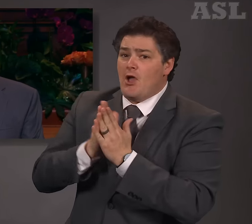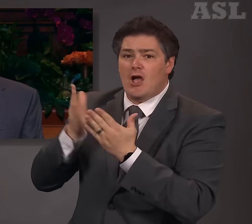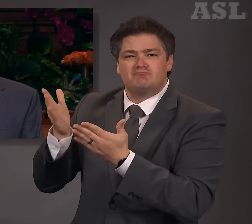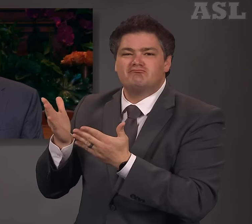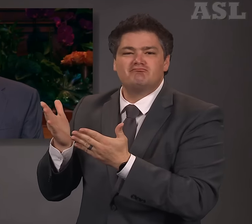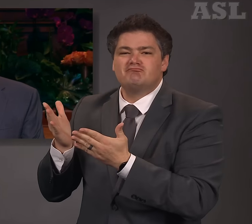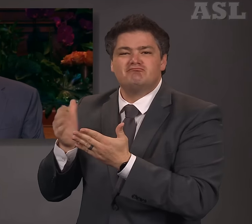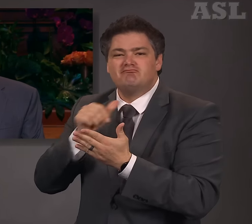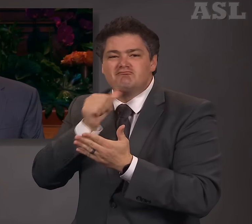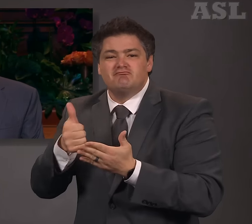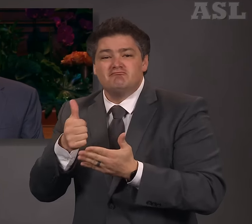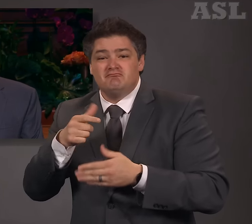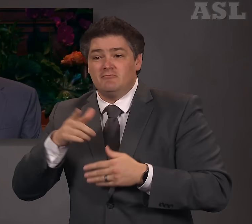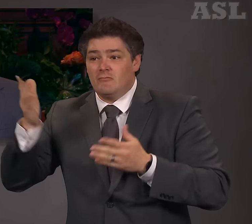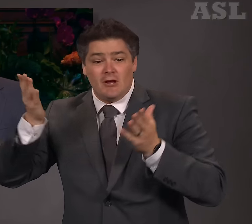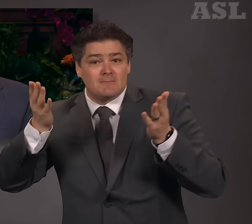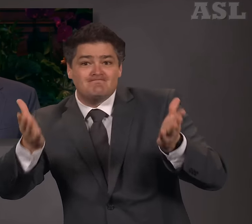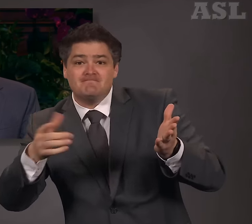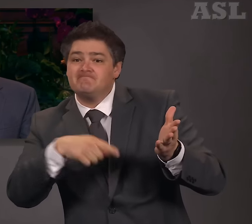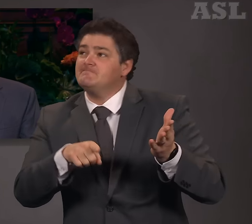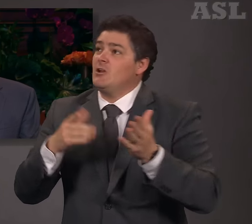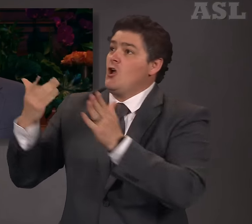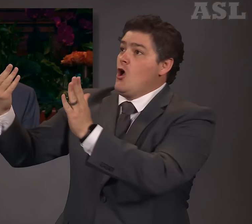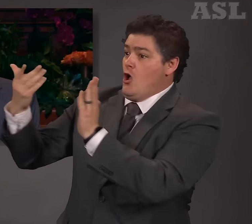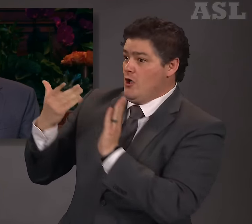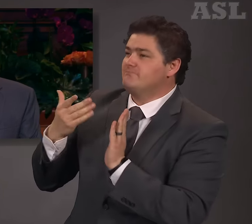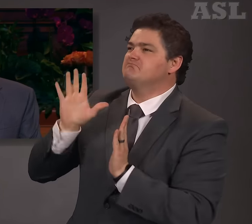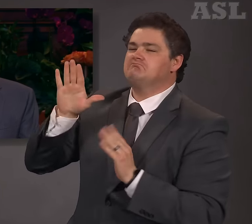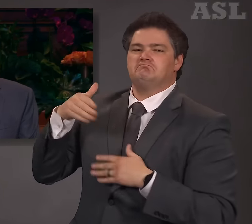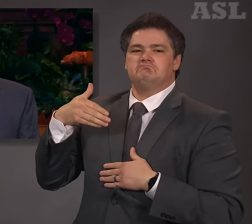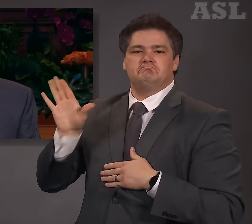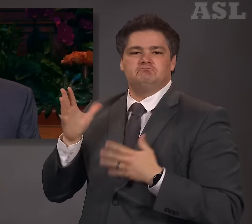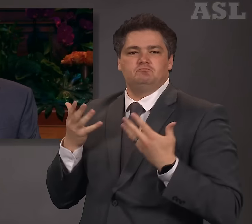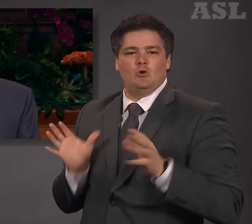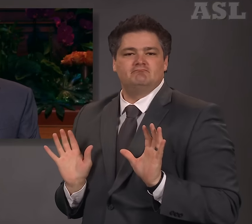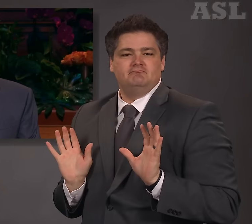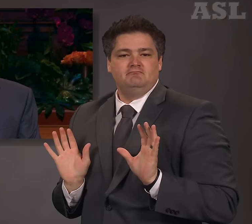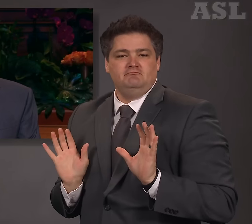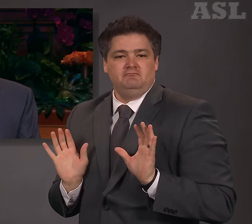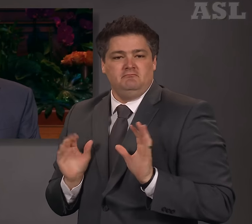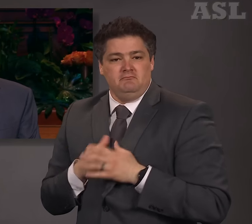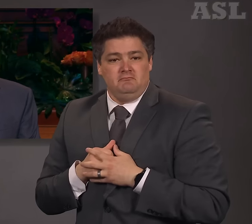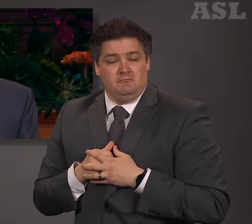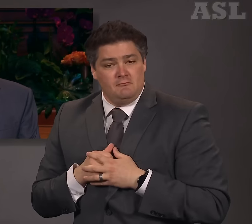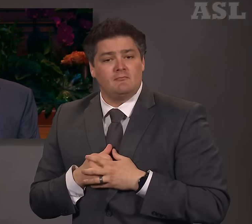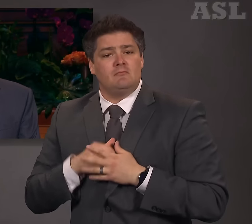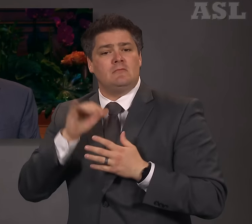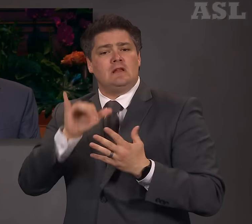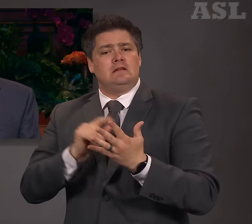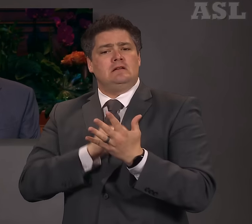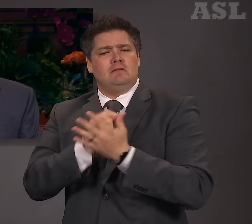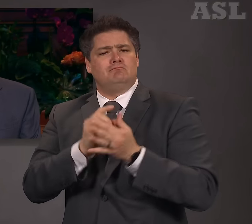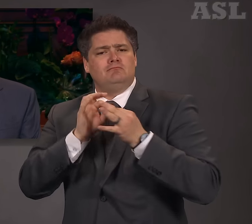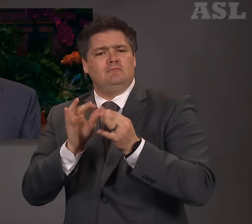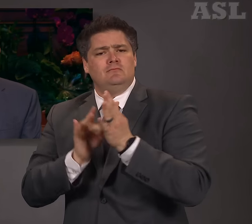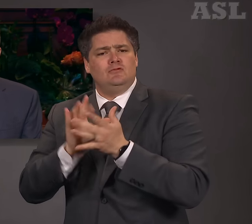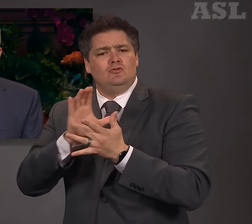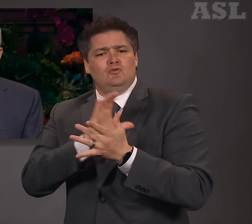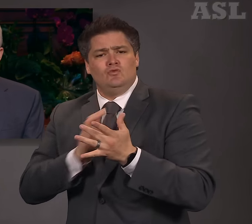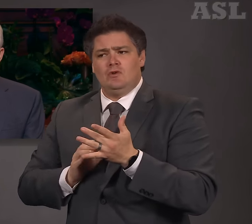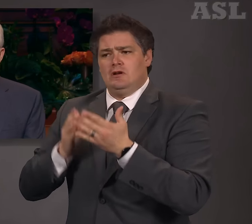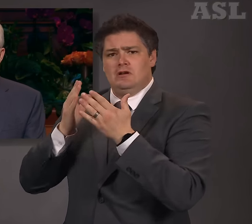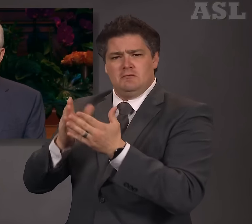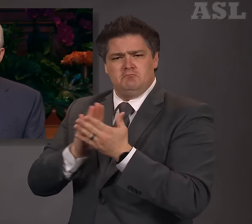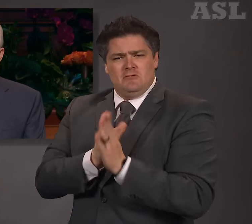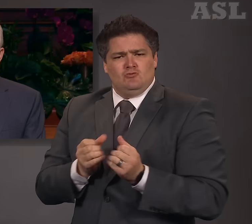Jesus? There are several possibilities that could be considered in answering this question. I'll mention a few. Being valiant